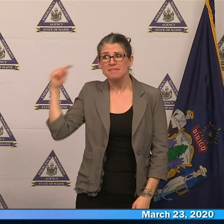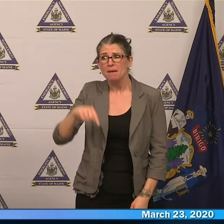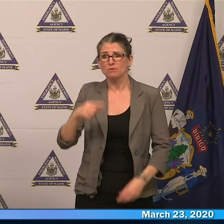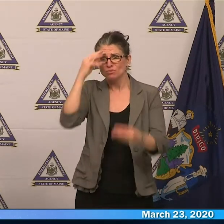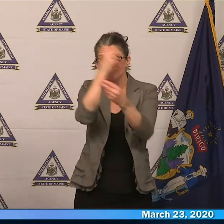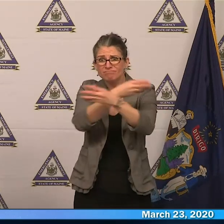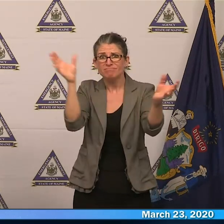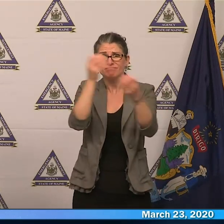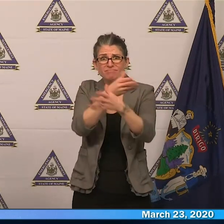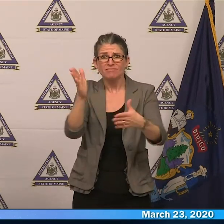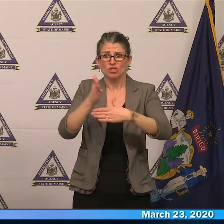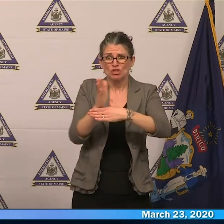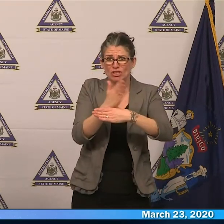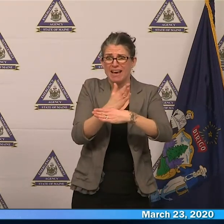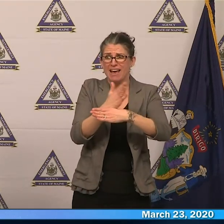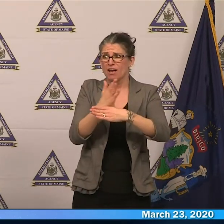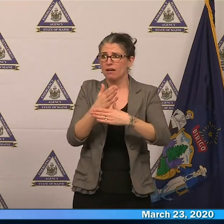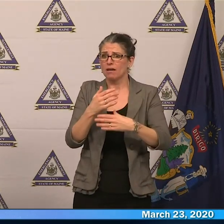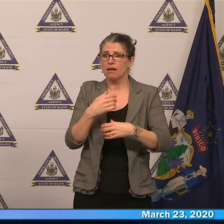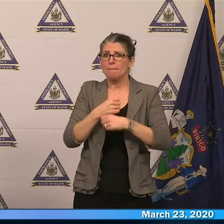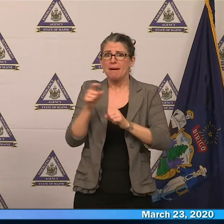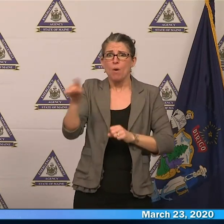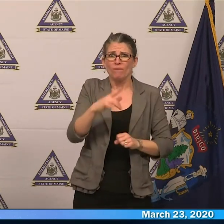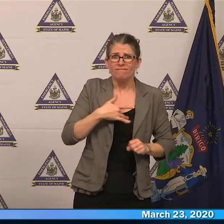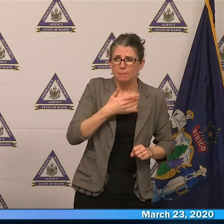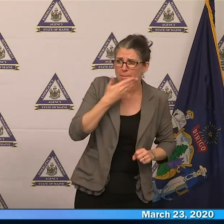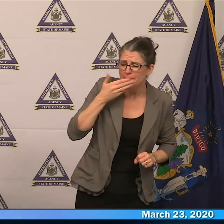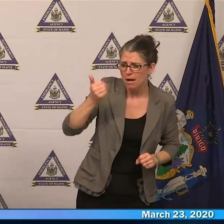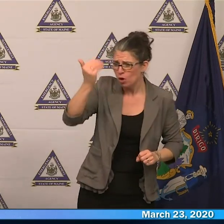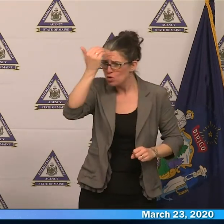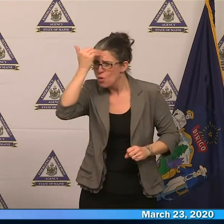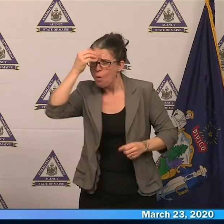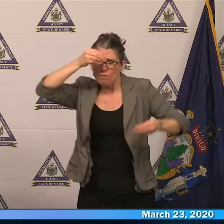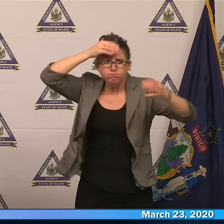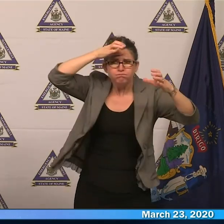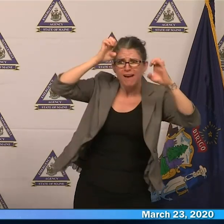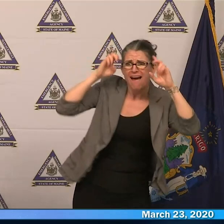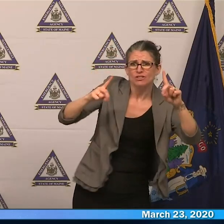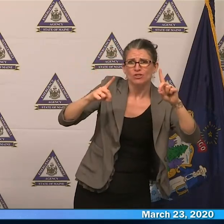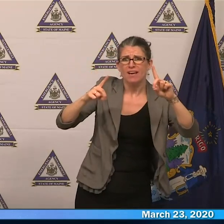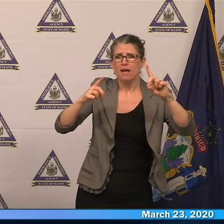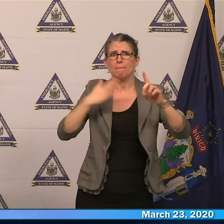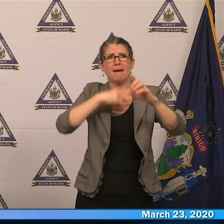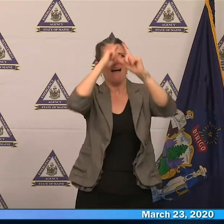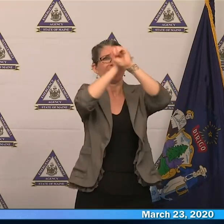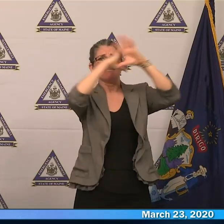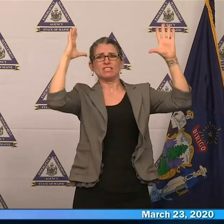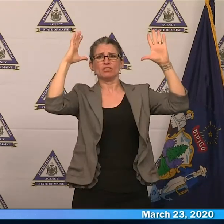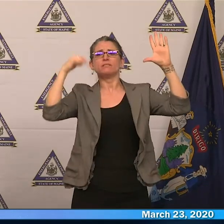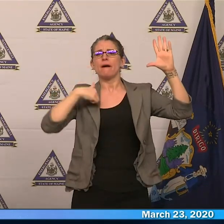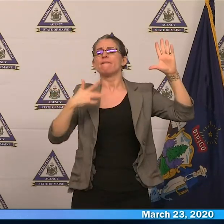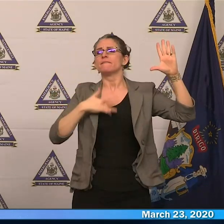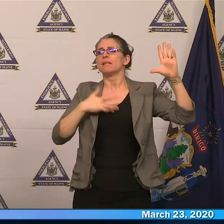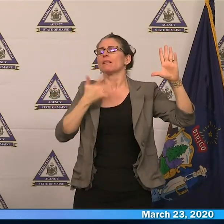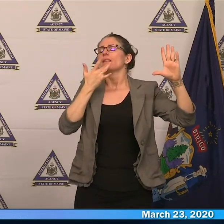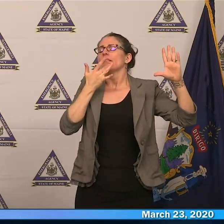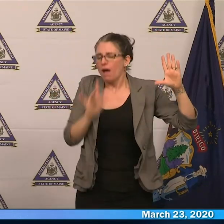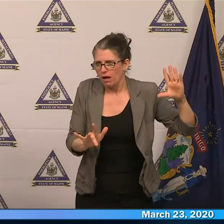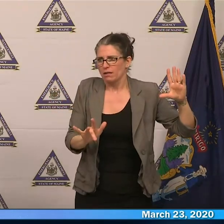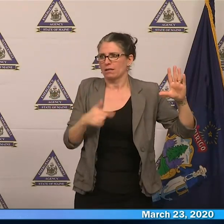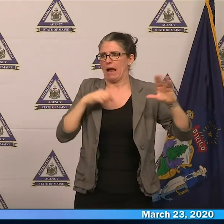and talk about my vision for it, it is because I have had the privilege and the luxury of standing on the shoulders of